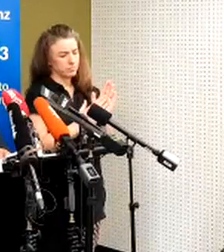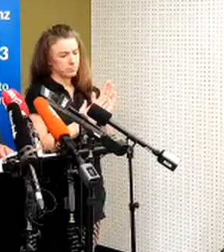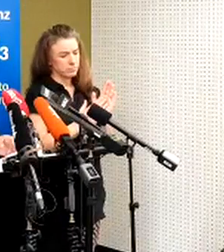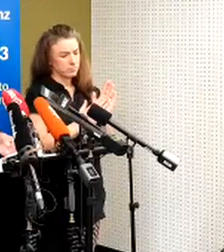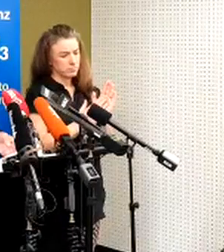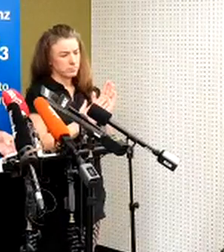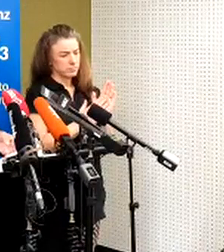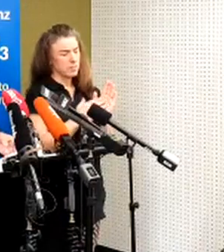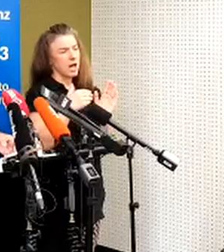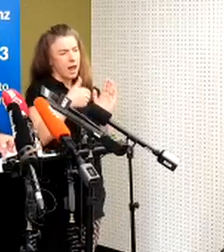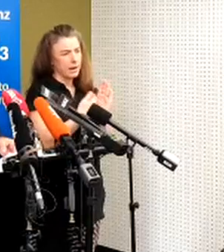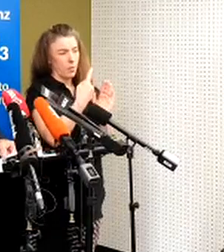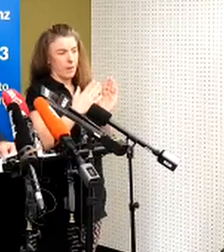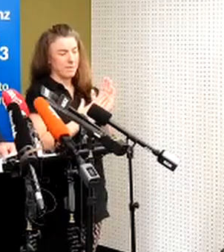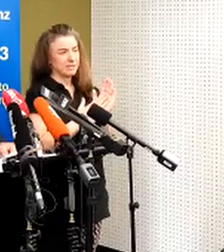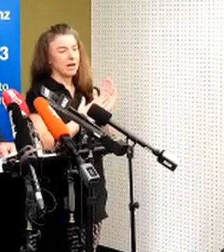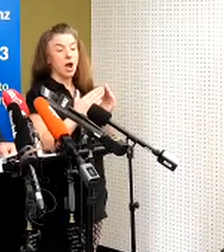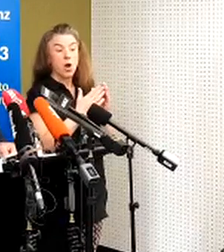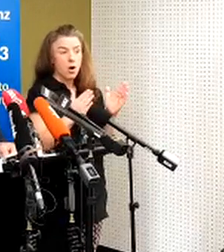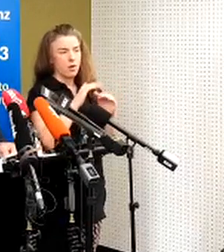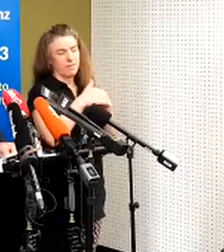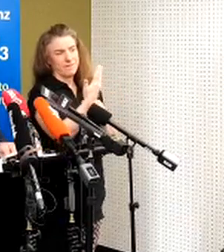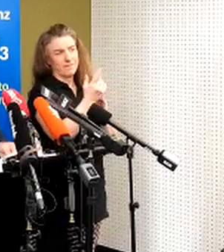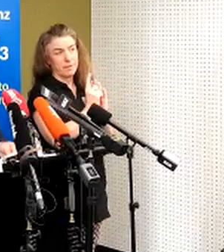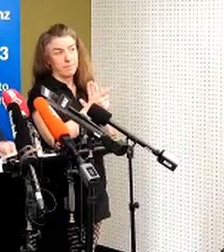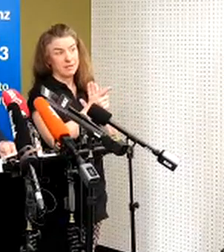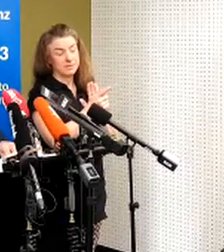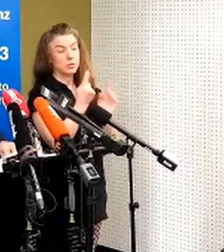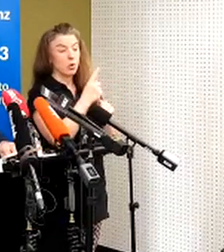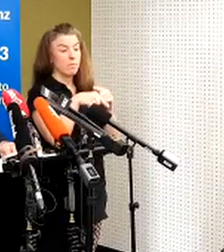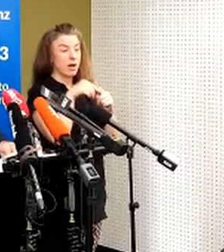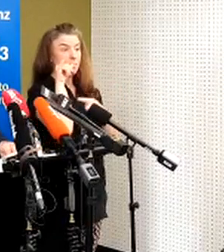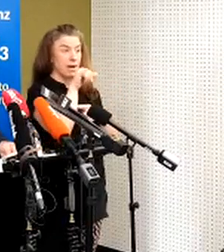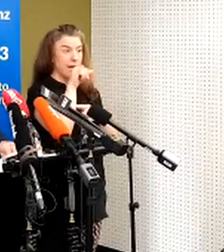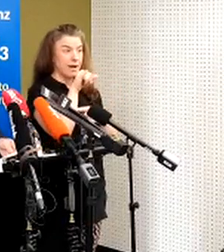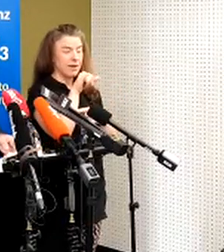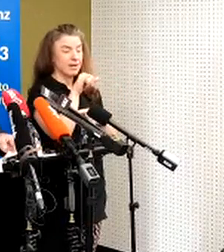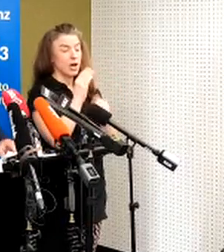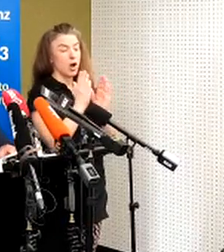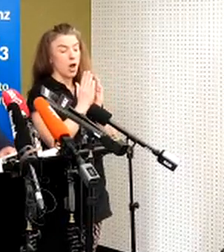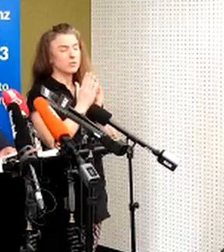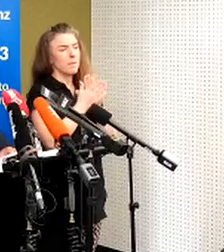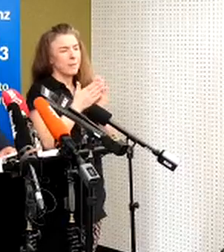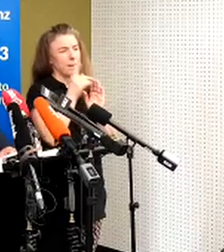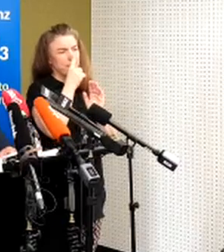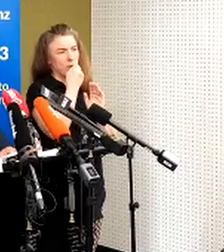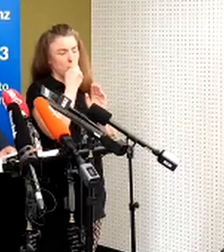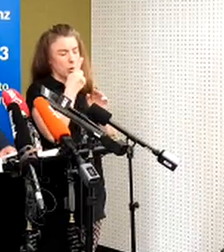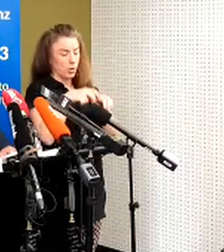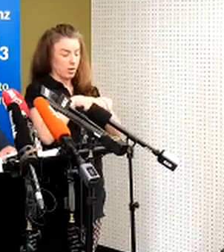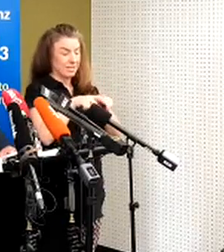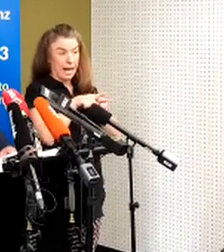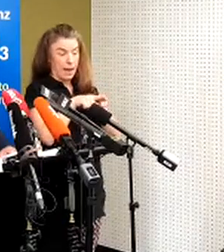as closer than a metre for more than 15 minutes. In the case of air travel, as you know, close contacts are people who were in the same